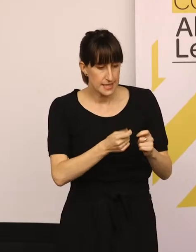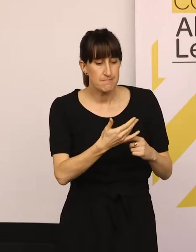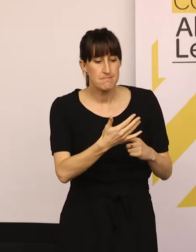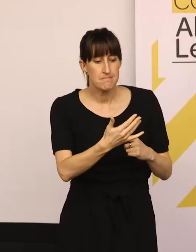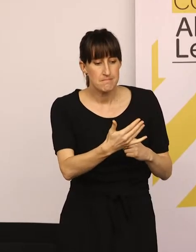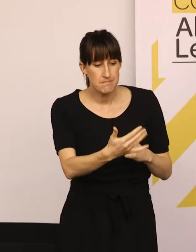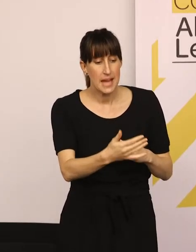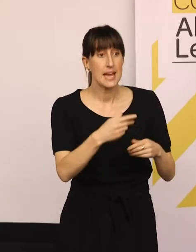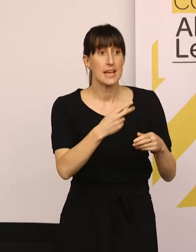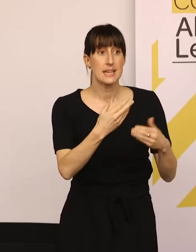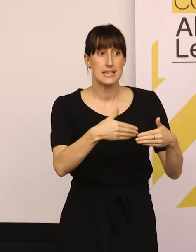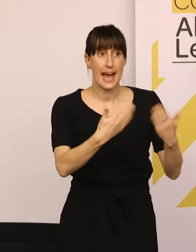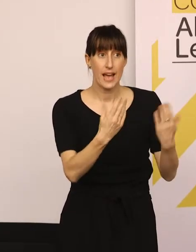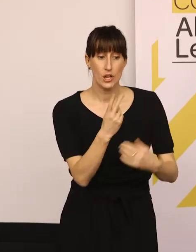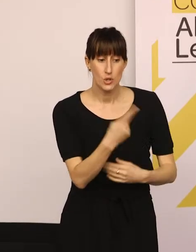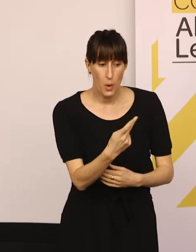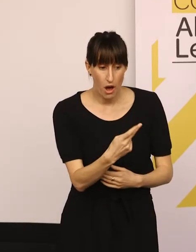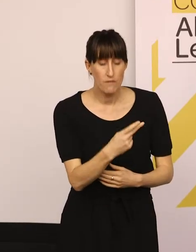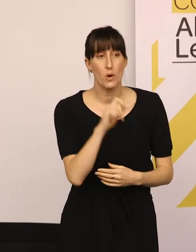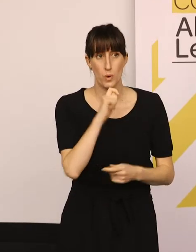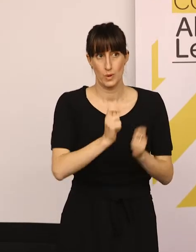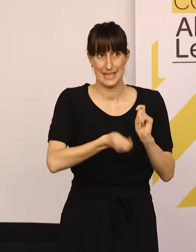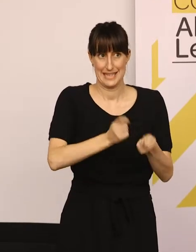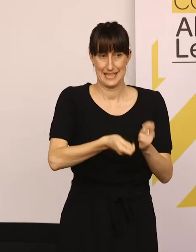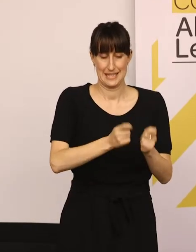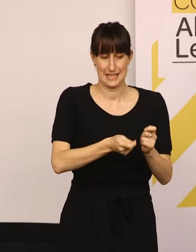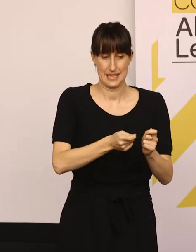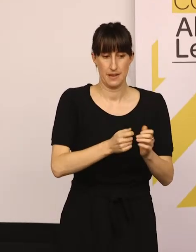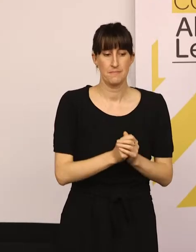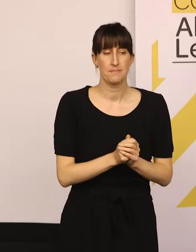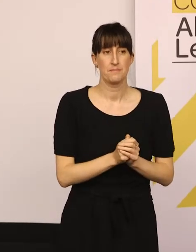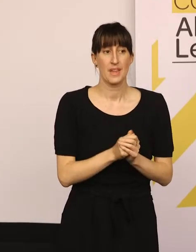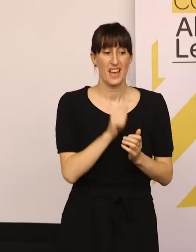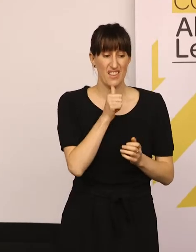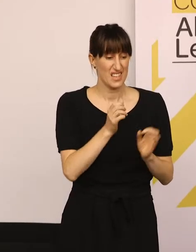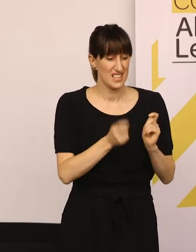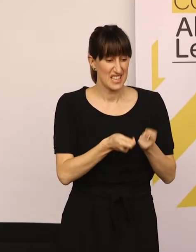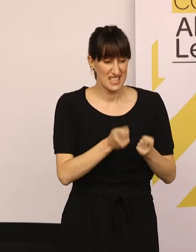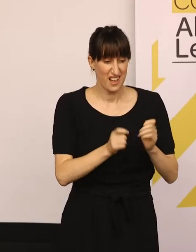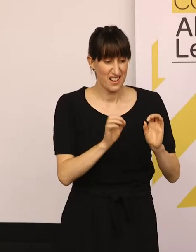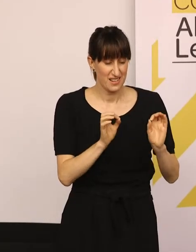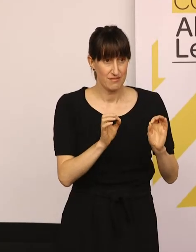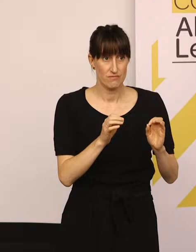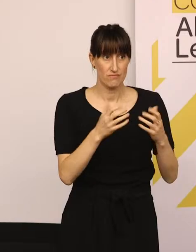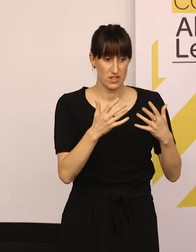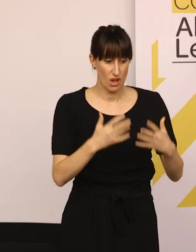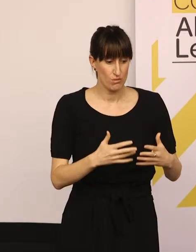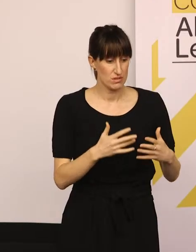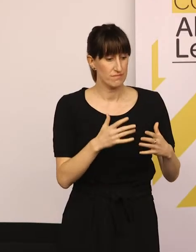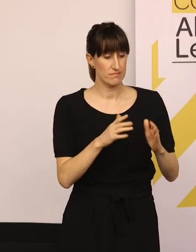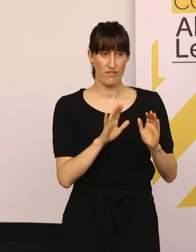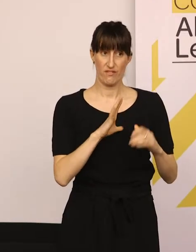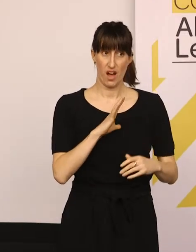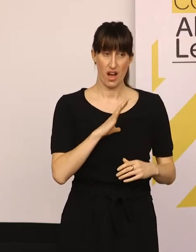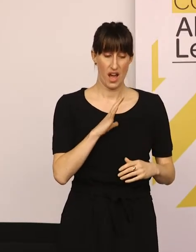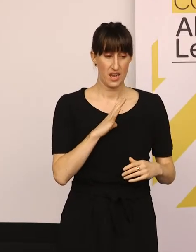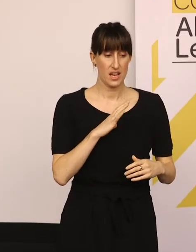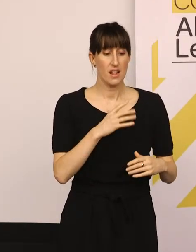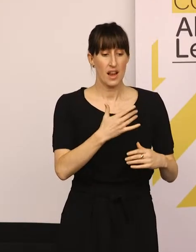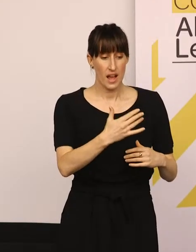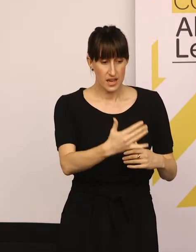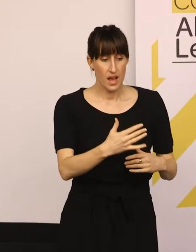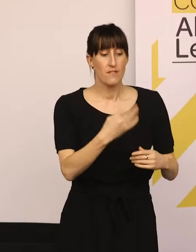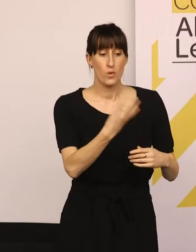time in managed isolation. Anyone who is symptomatic as they come across the border is identified and goes into